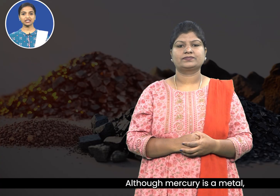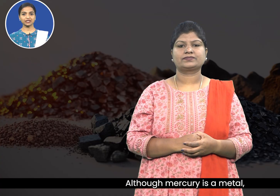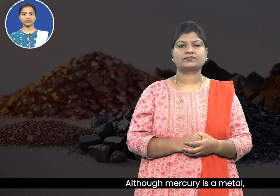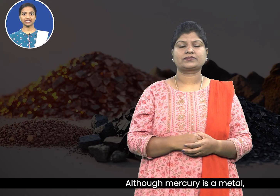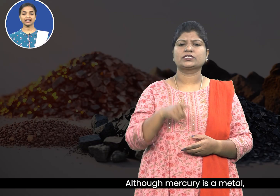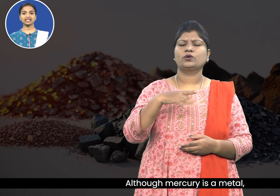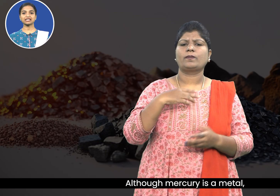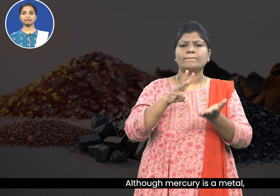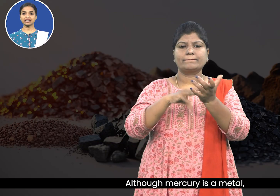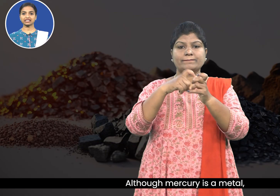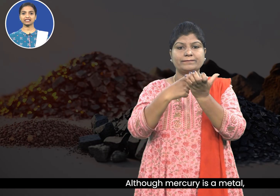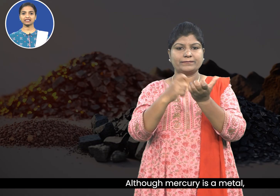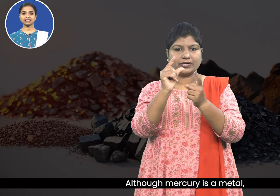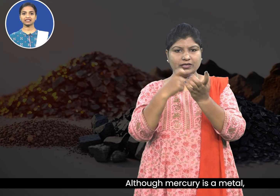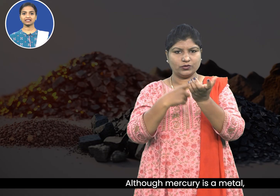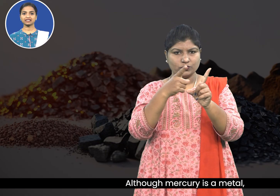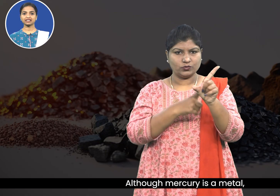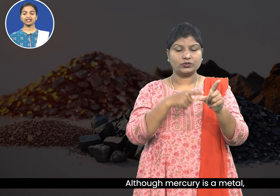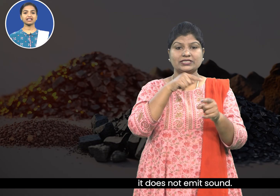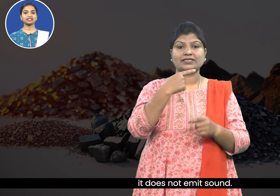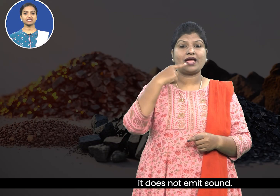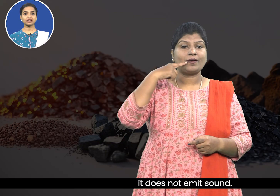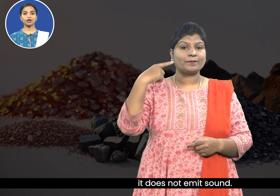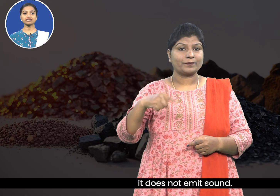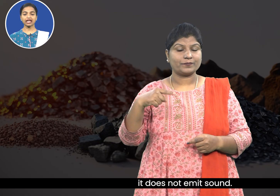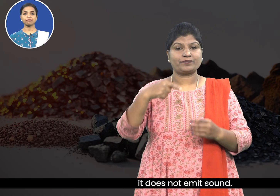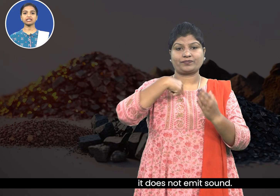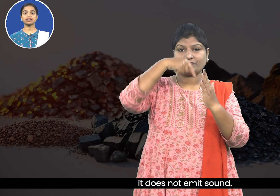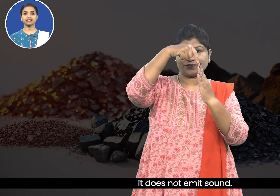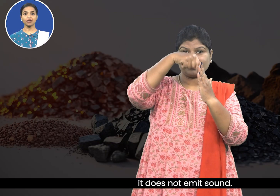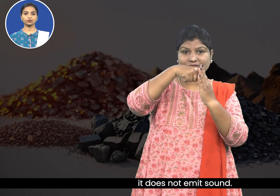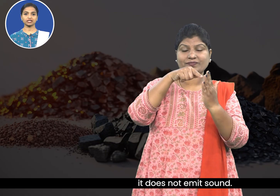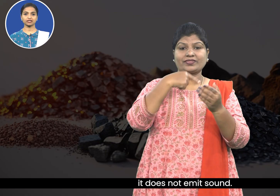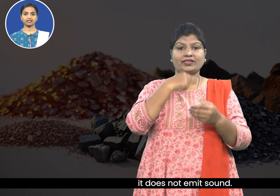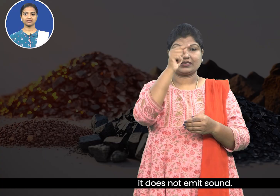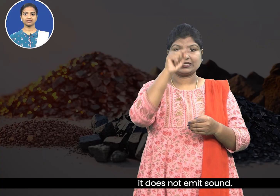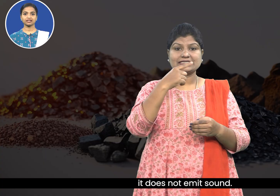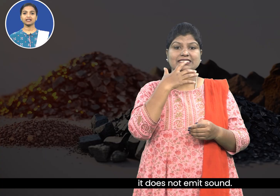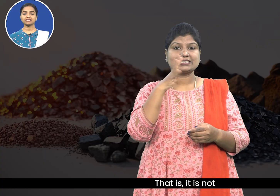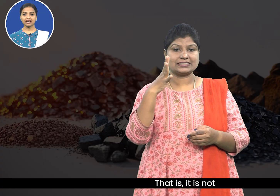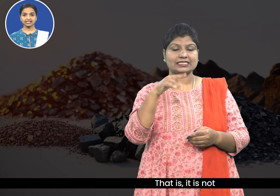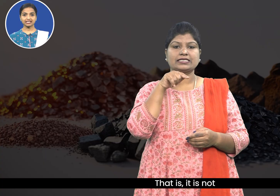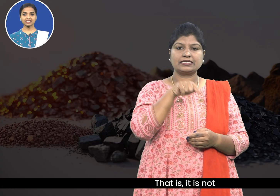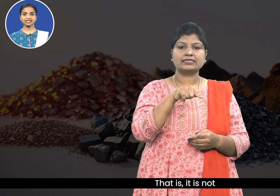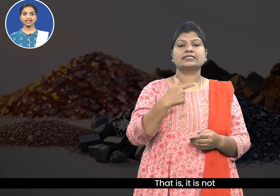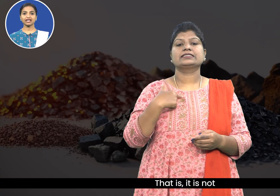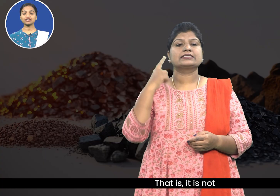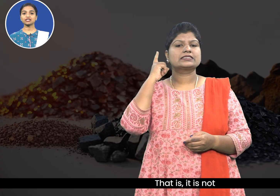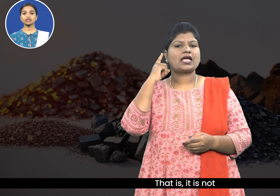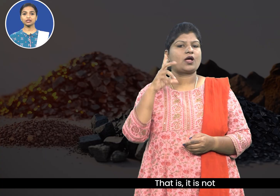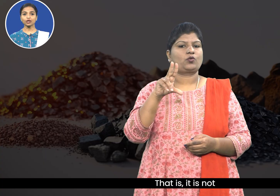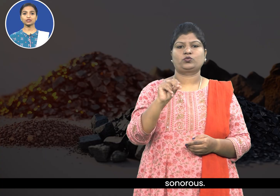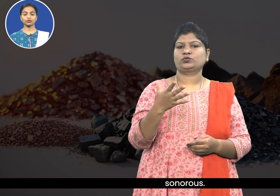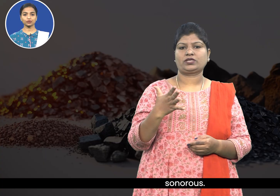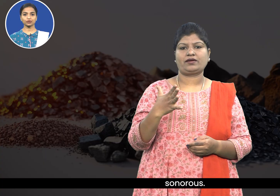Although mercury is a metal, it does not emit sound. That is, it